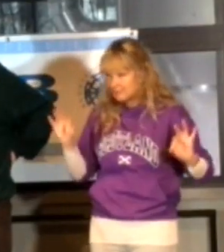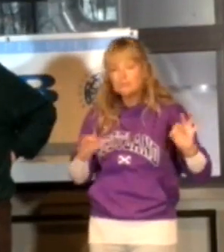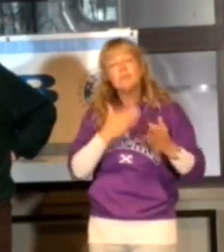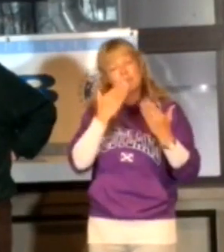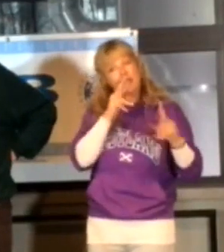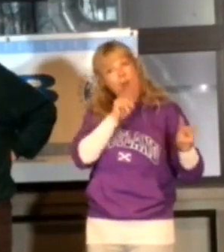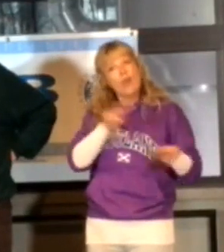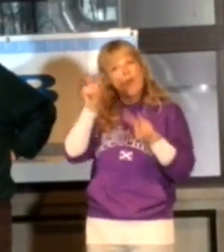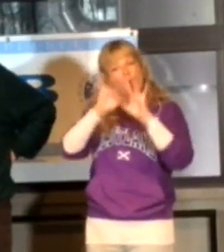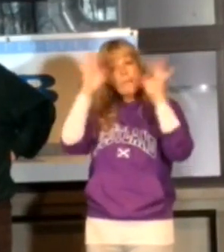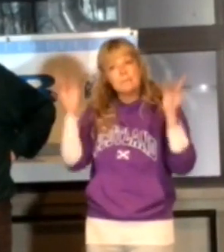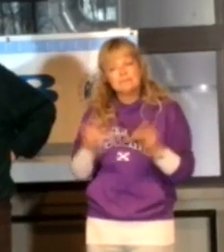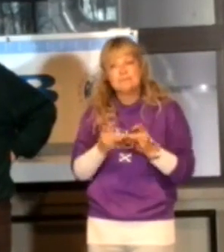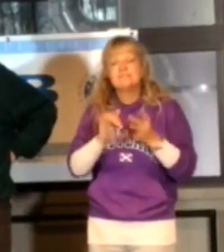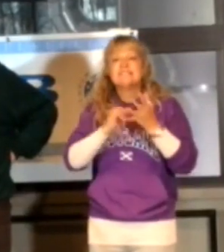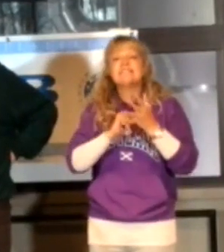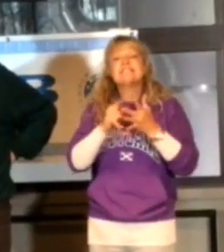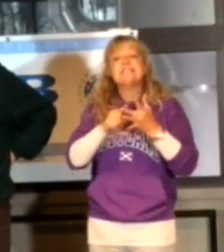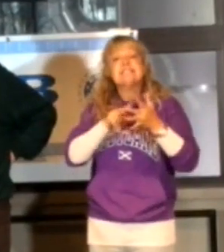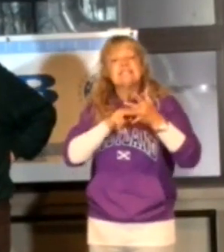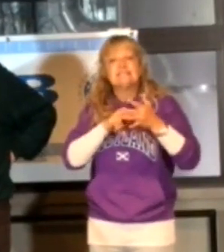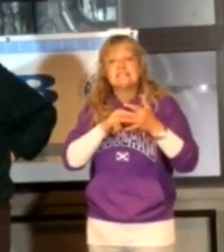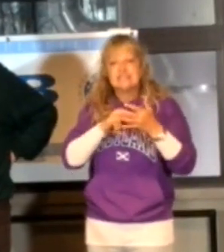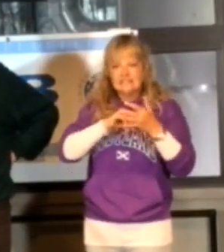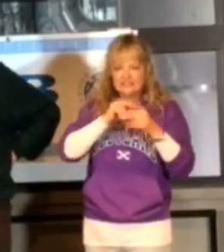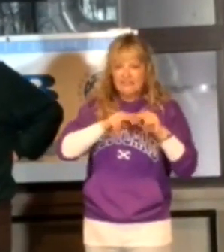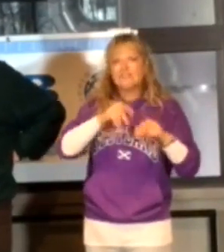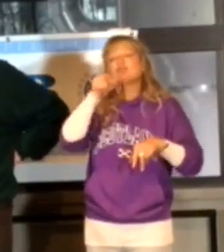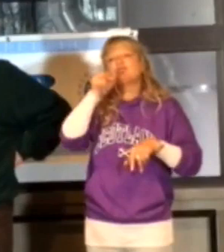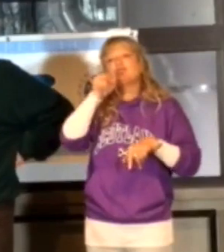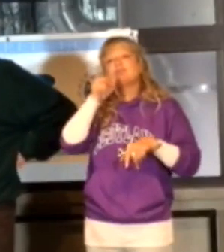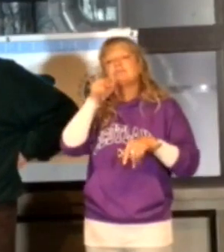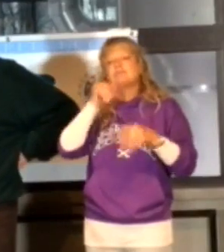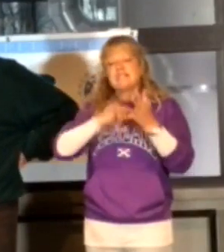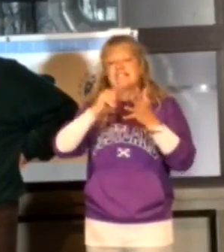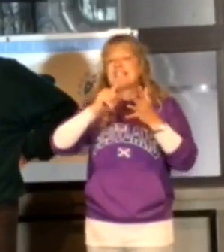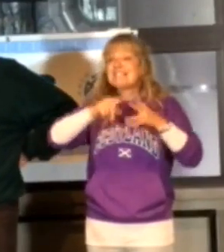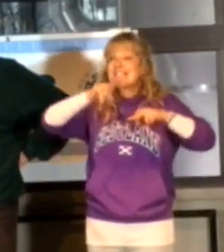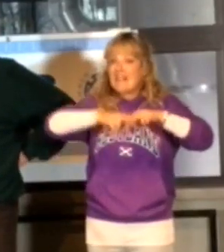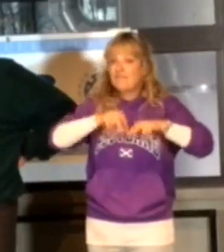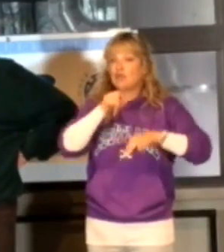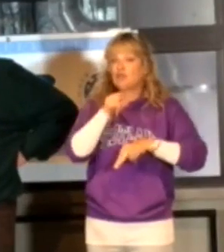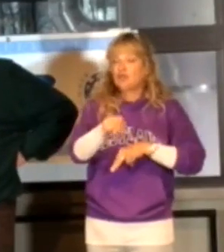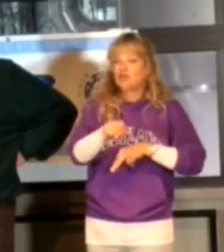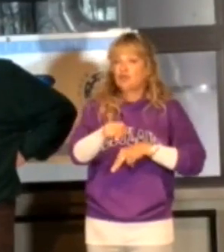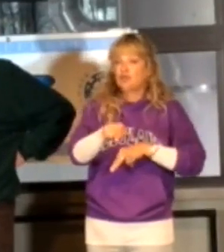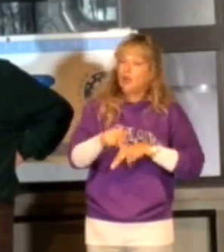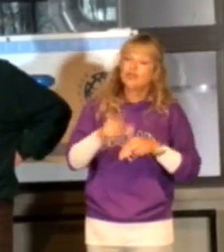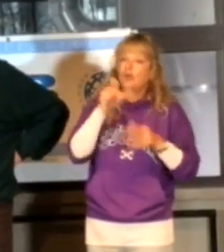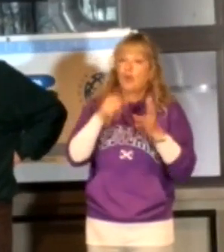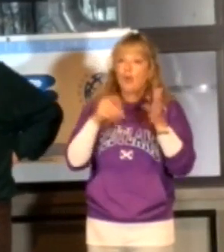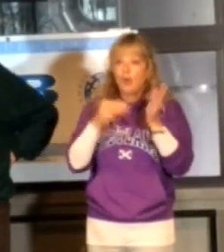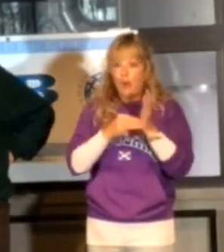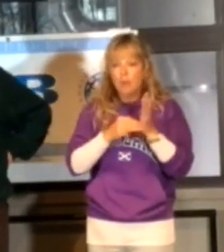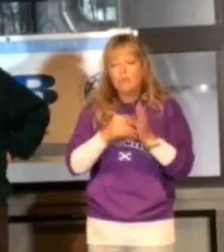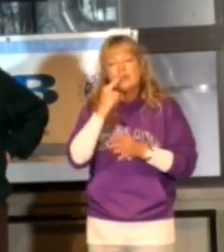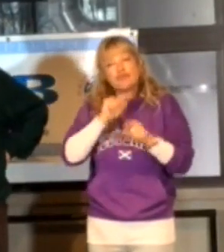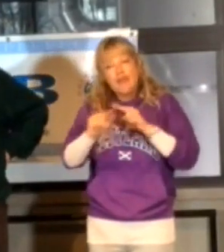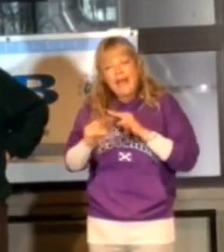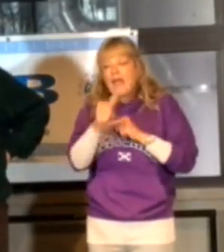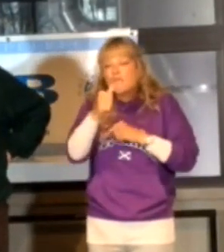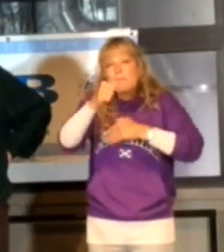website, sif.scot, and if you contribute whatever you can on a monthly basis, then we bring that day